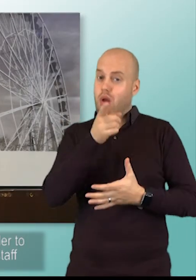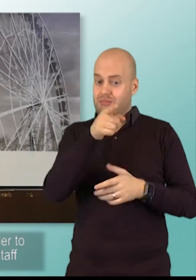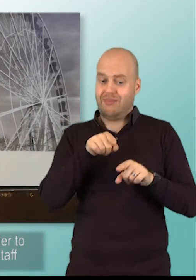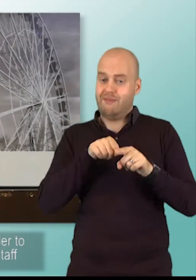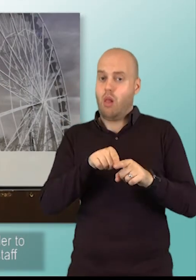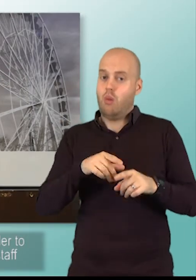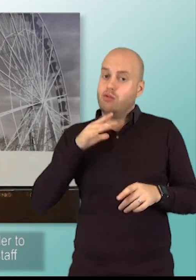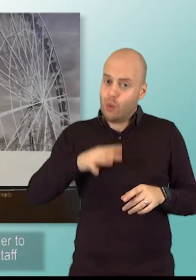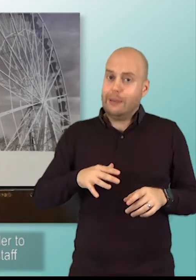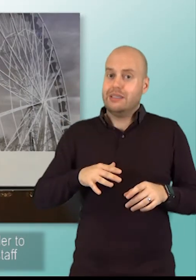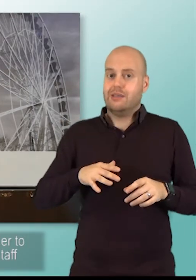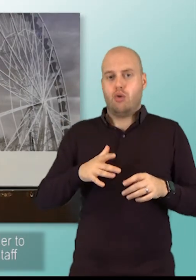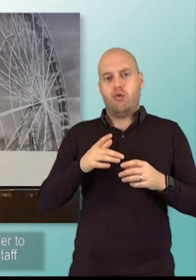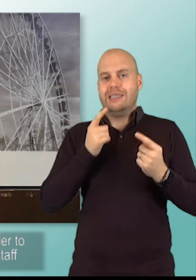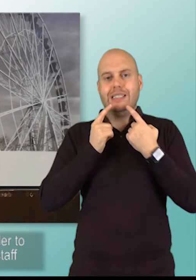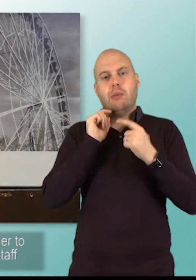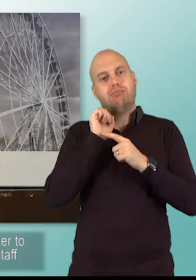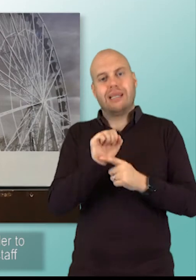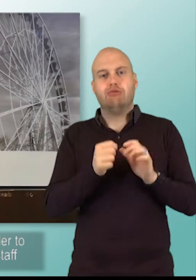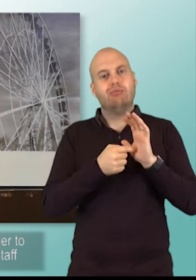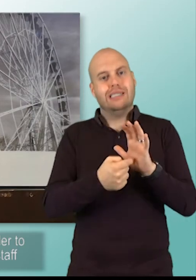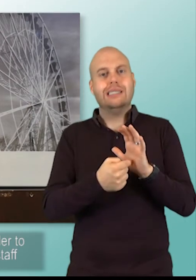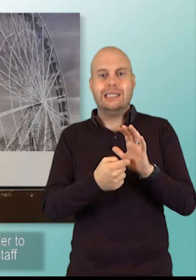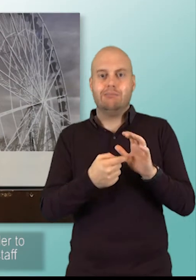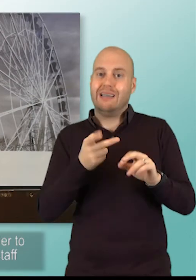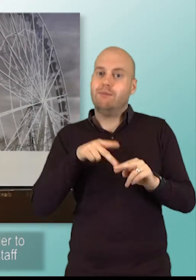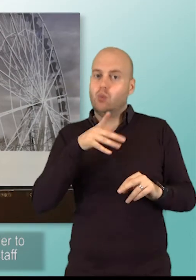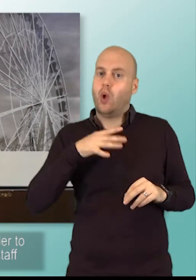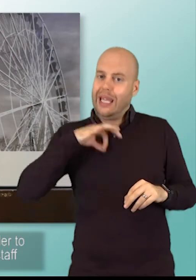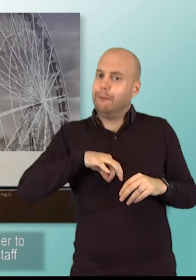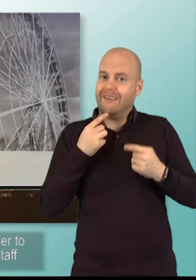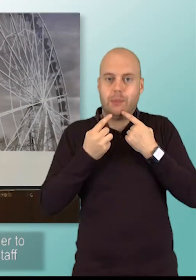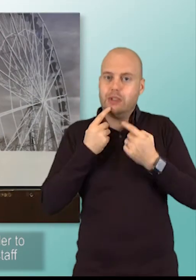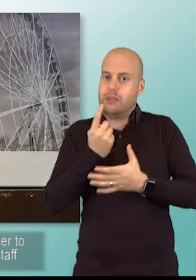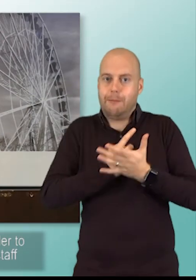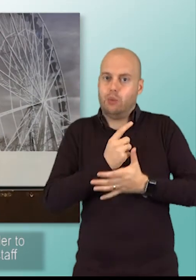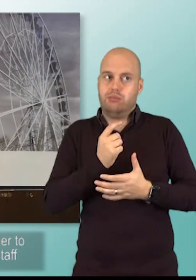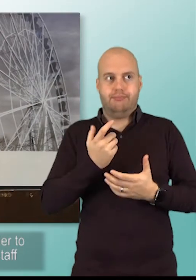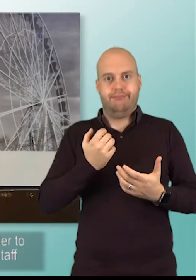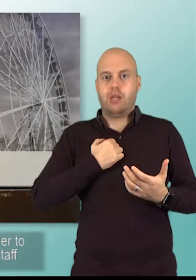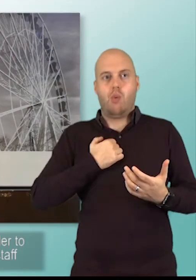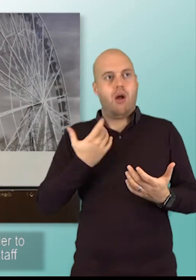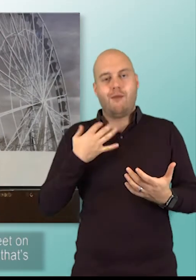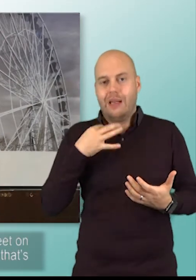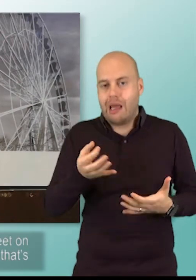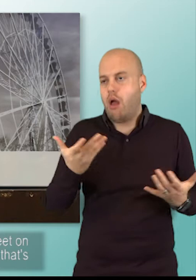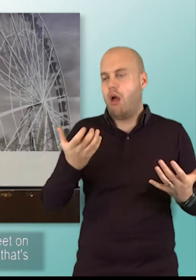data protection in order to keep information about your volunteers and your